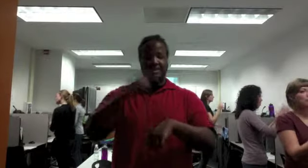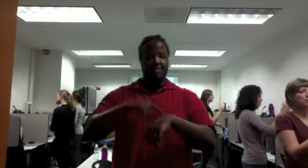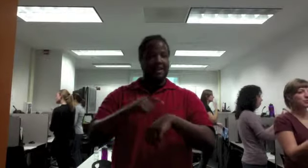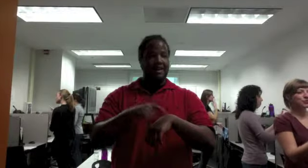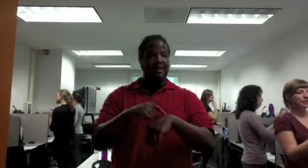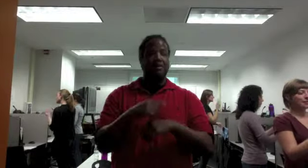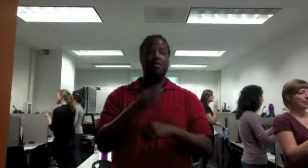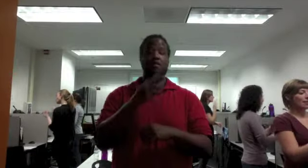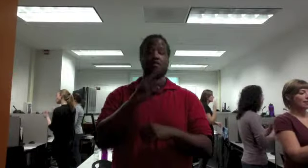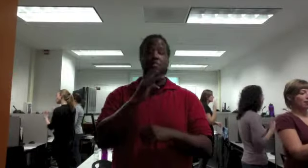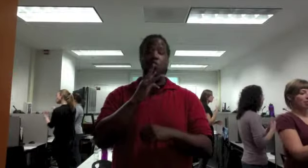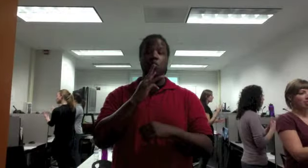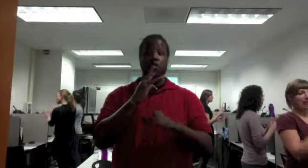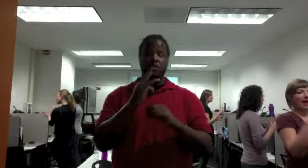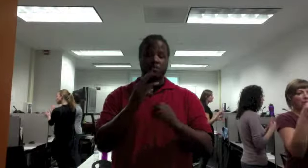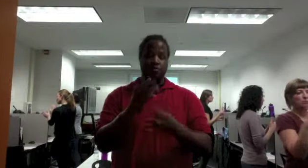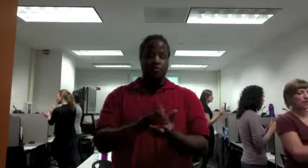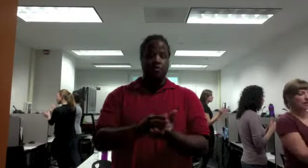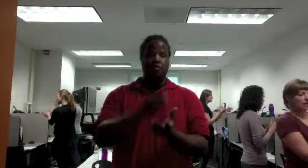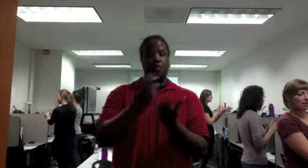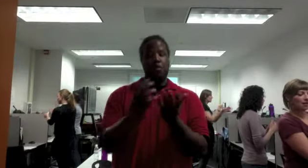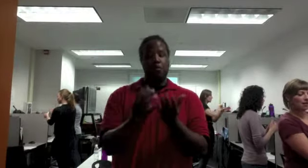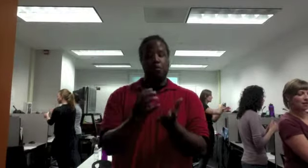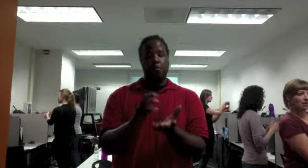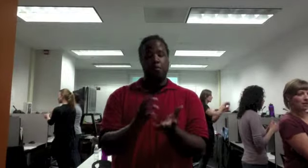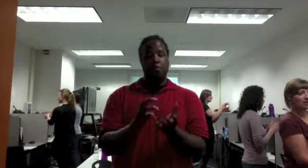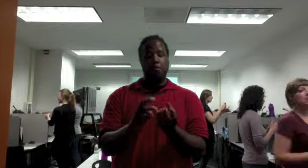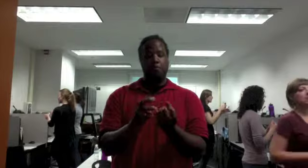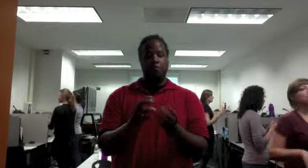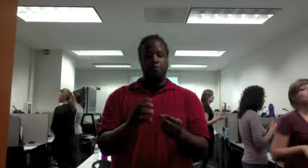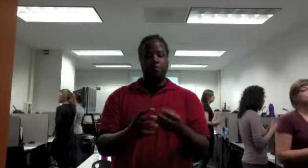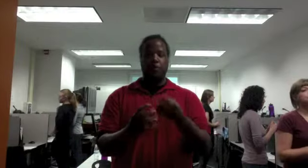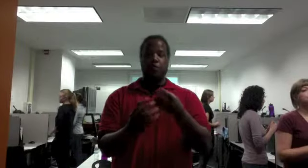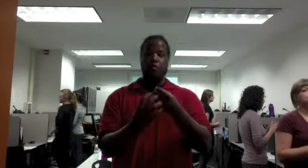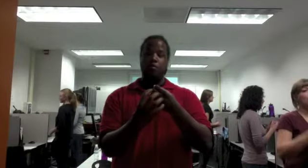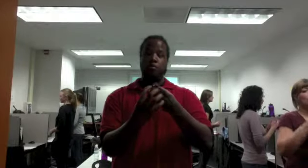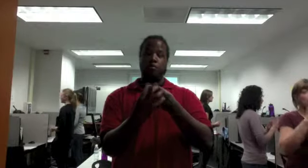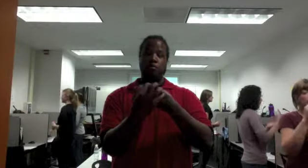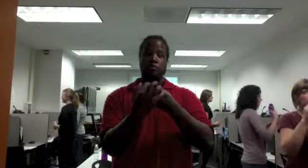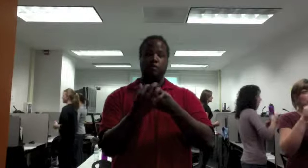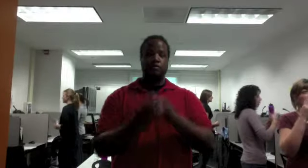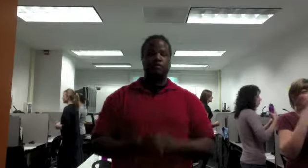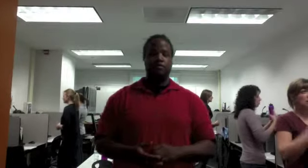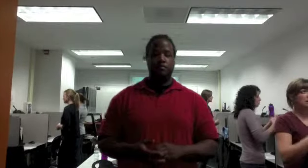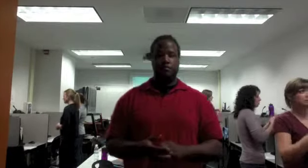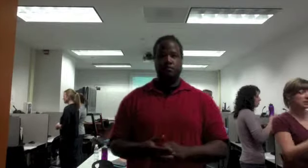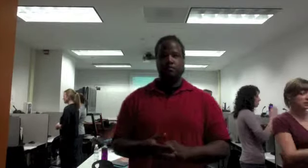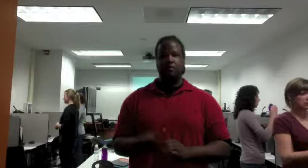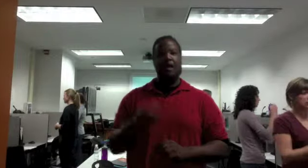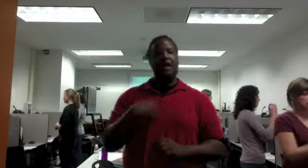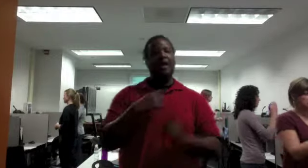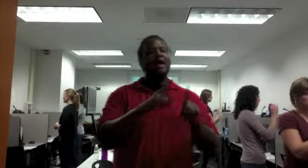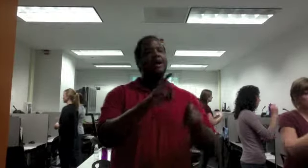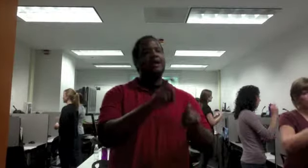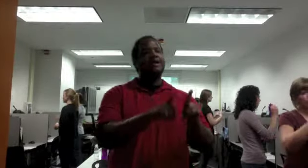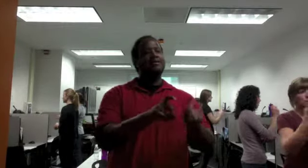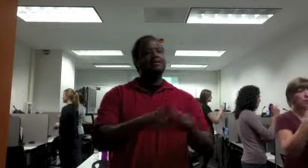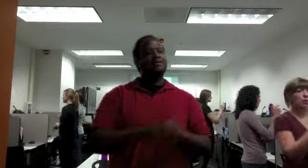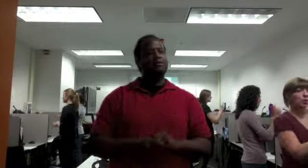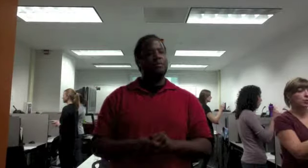outside of it. I did this, we'll do it here just a little bit. One time I was talking about condensation in fourth grade, and I asked them, I